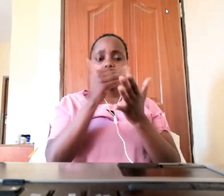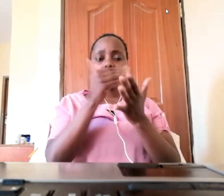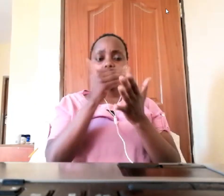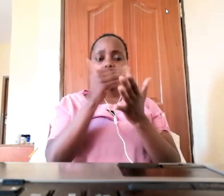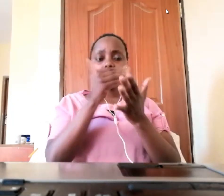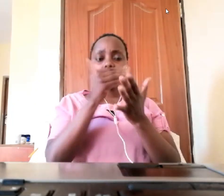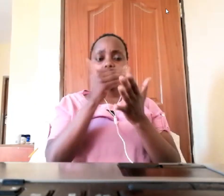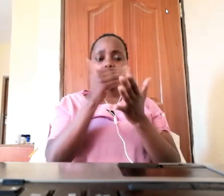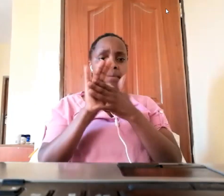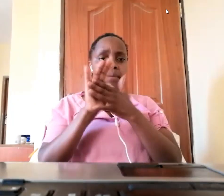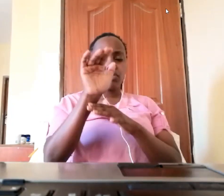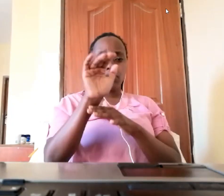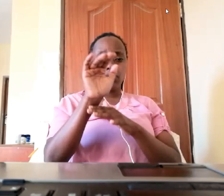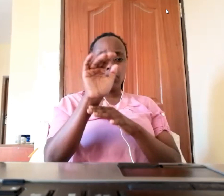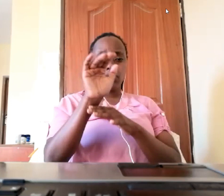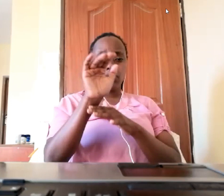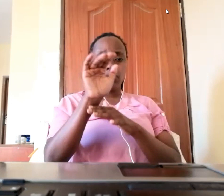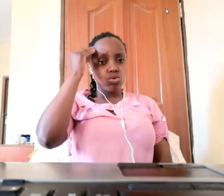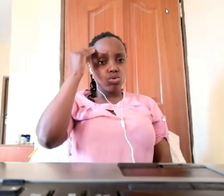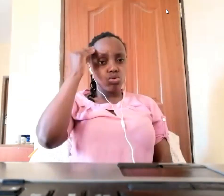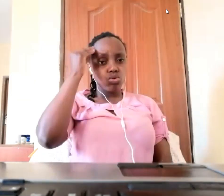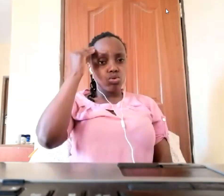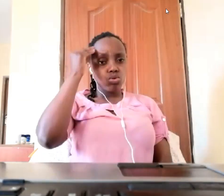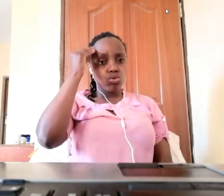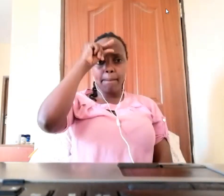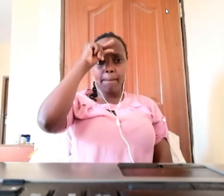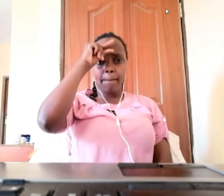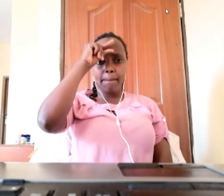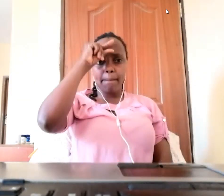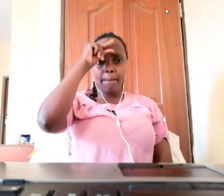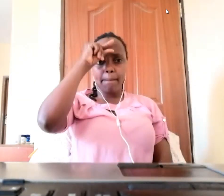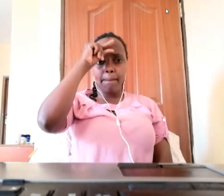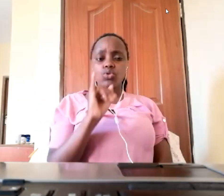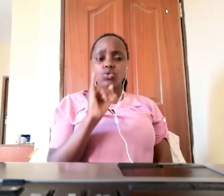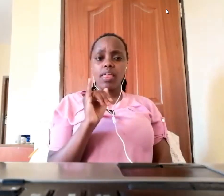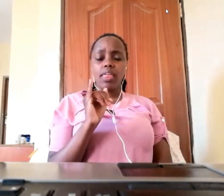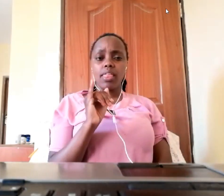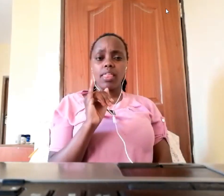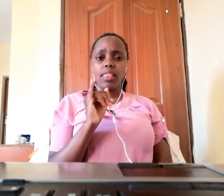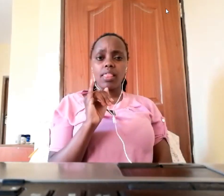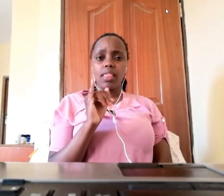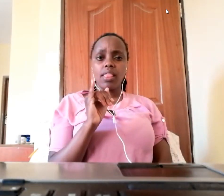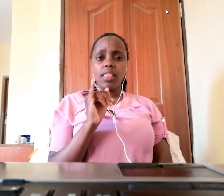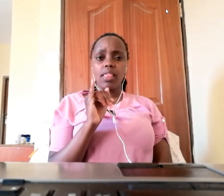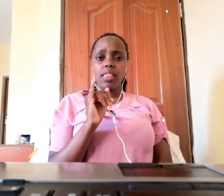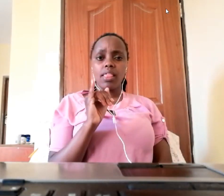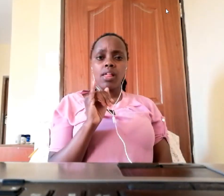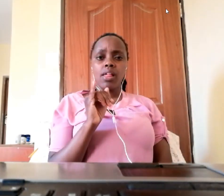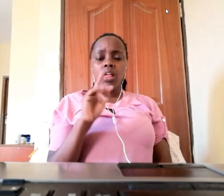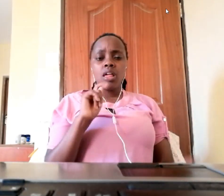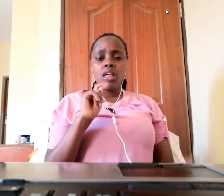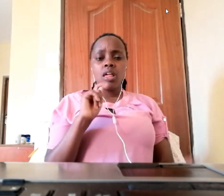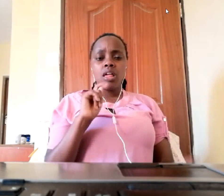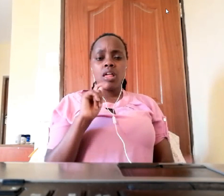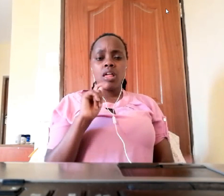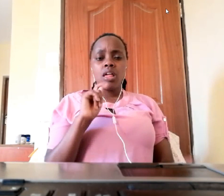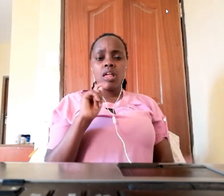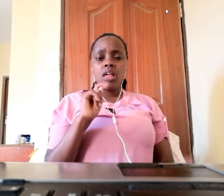written a letter of urgent appeal to the government of Somalia to actually